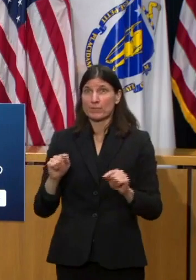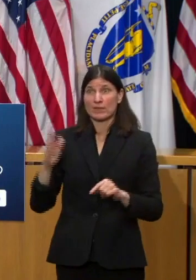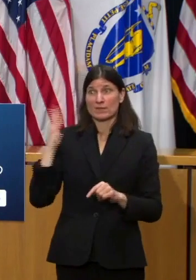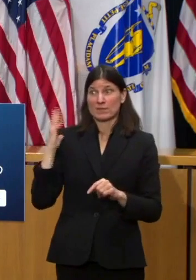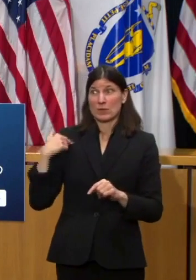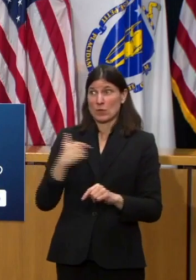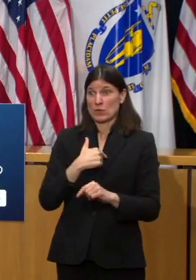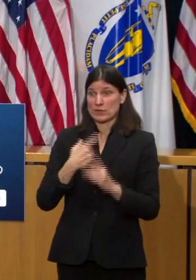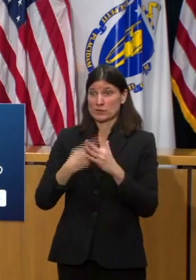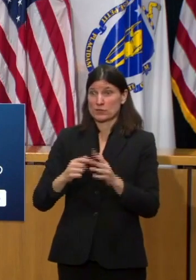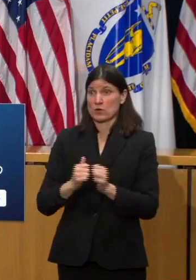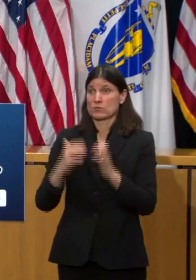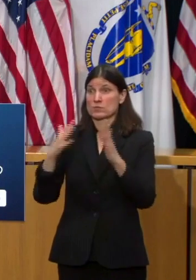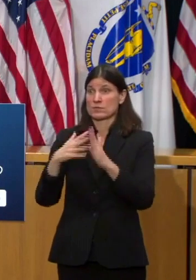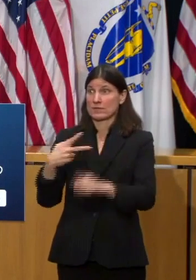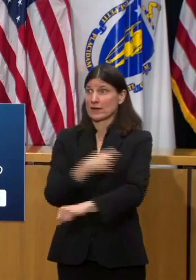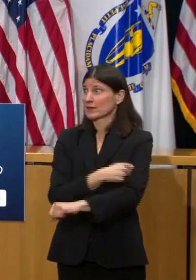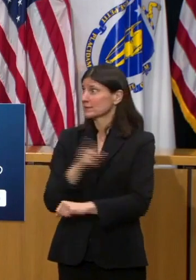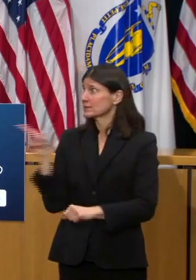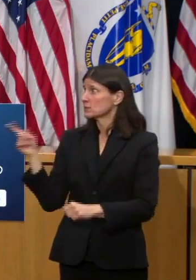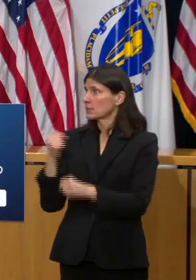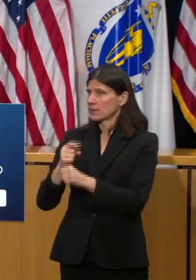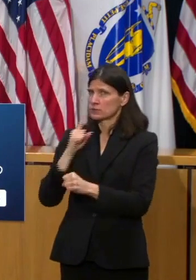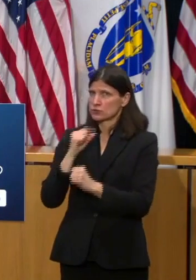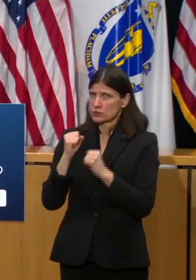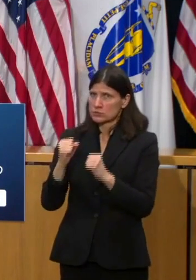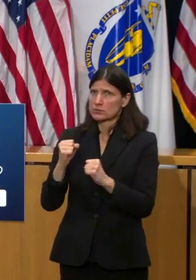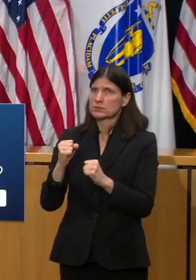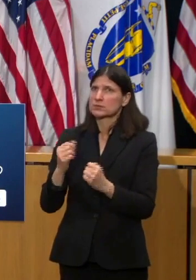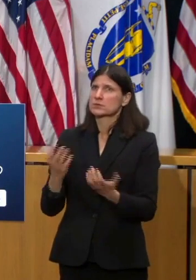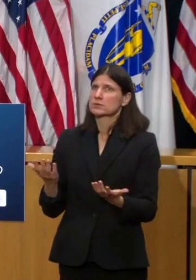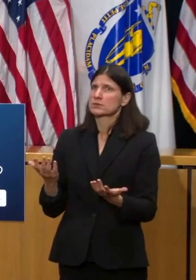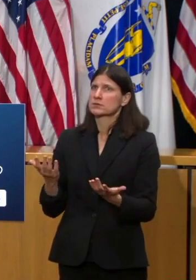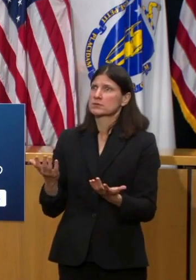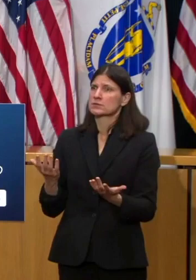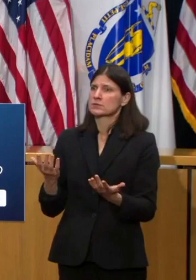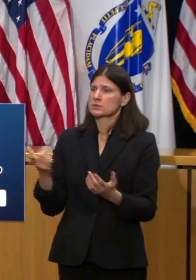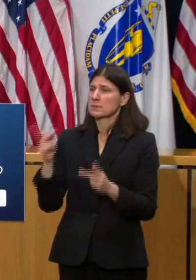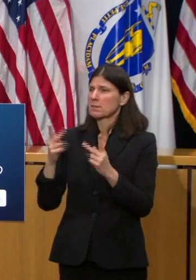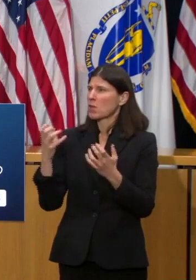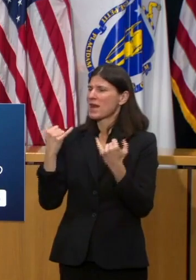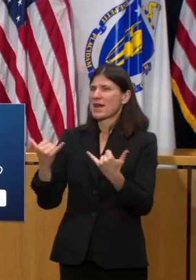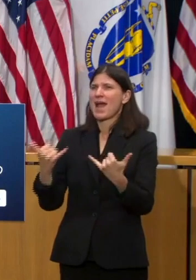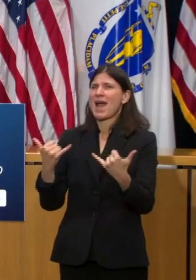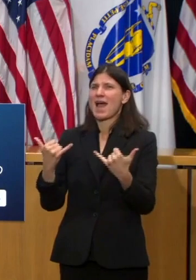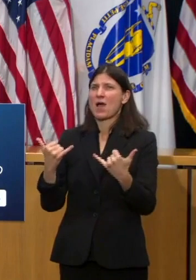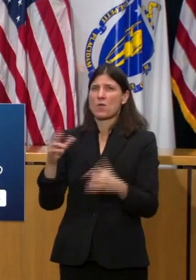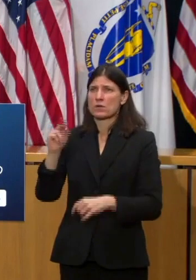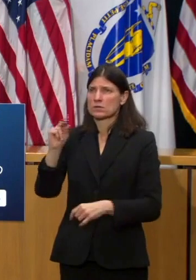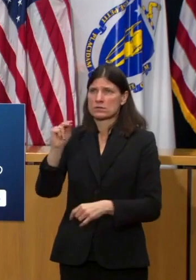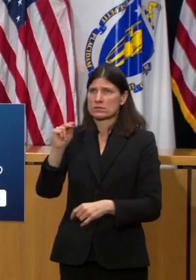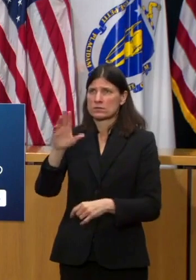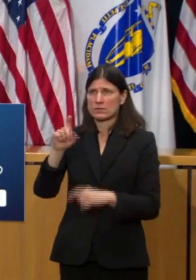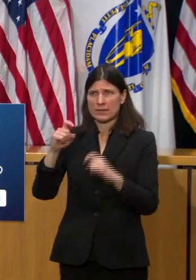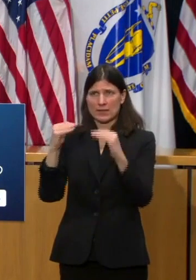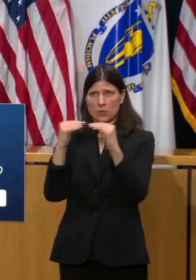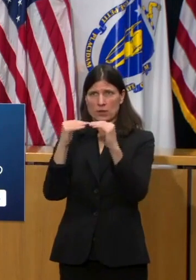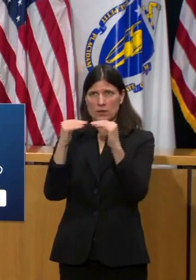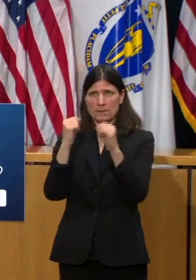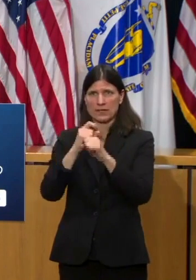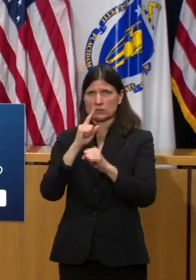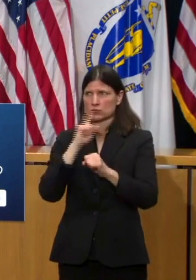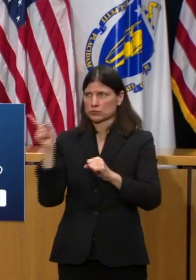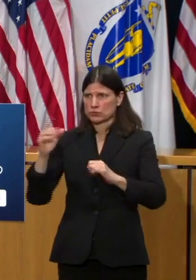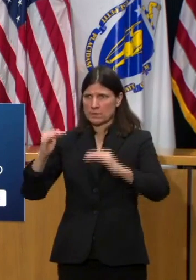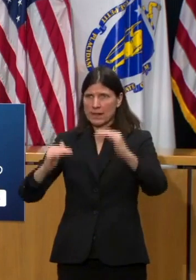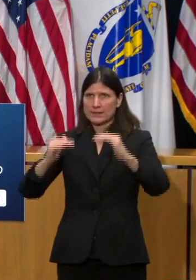was vaccinate, vaccinate. And there's no question the fastest way to do this is with